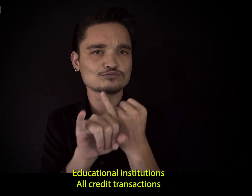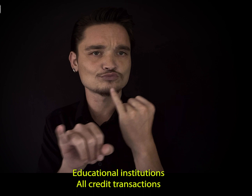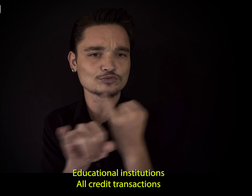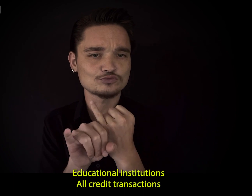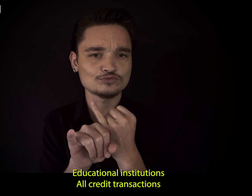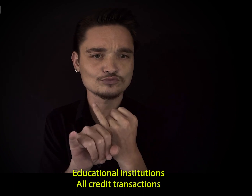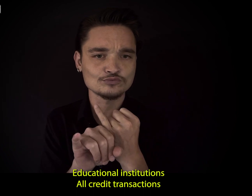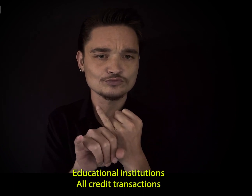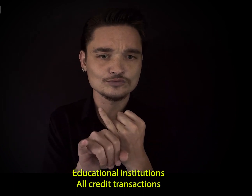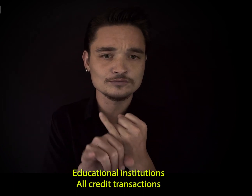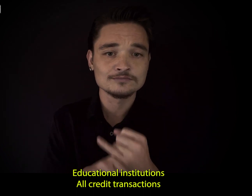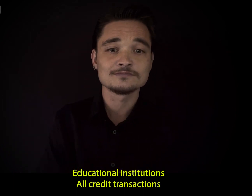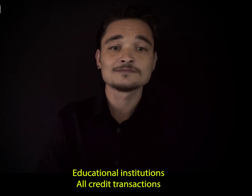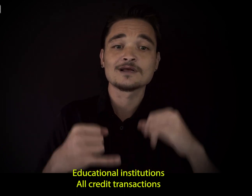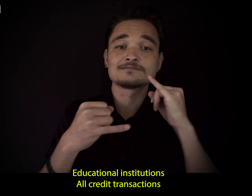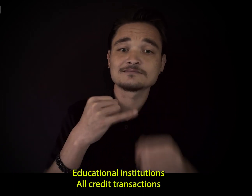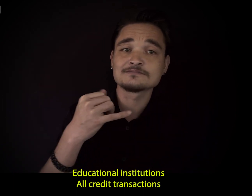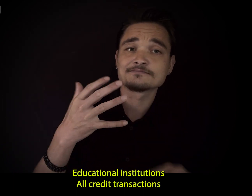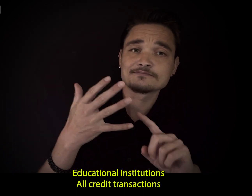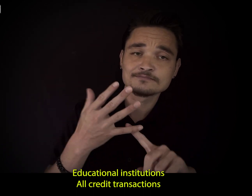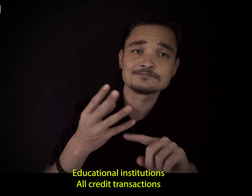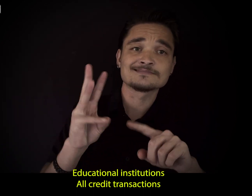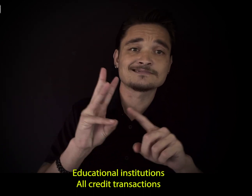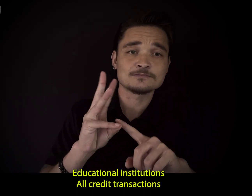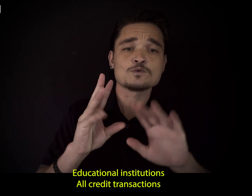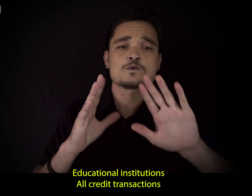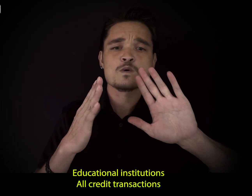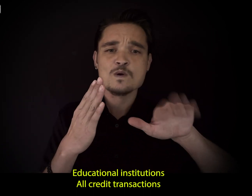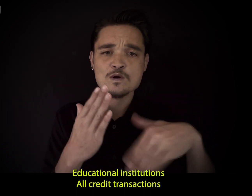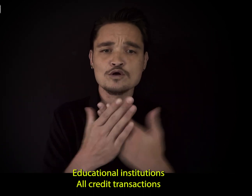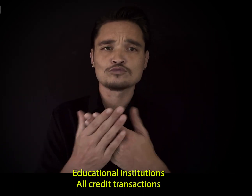educational institutions, and all credit transactions.